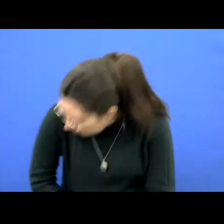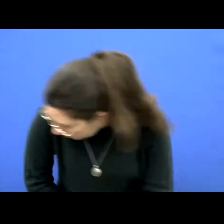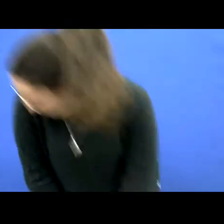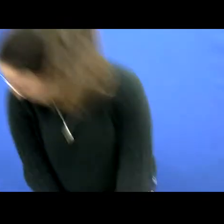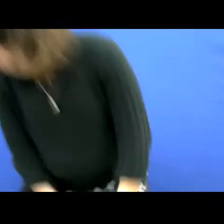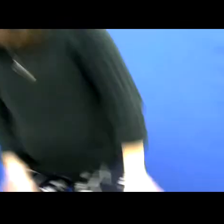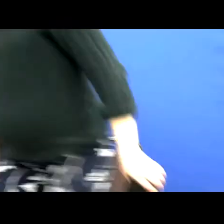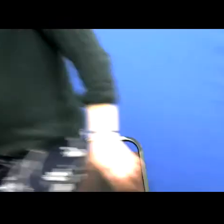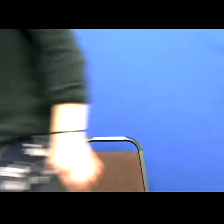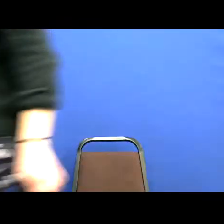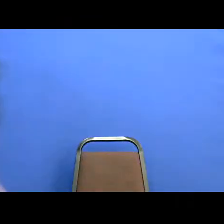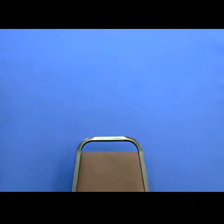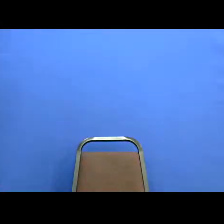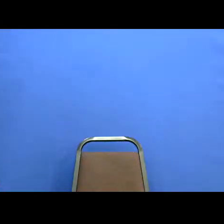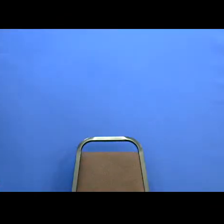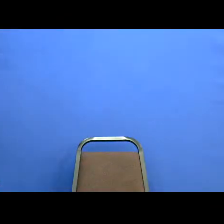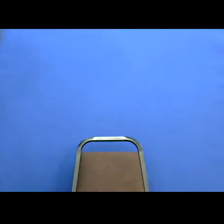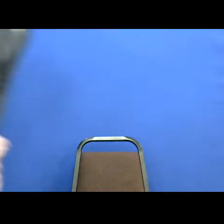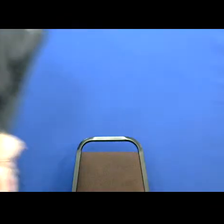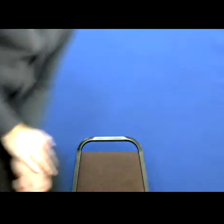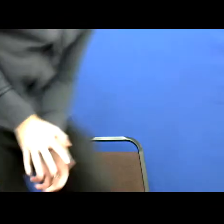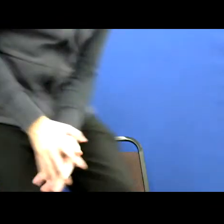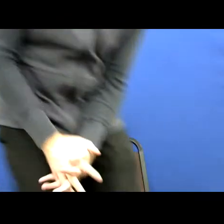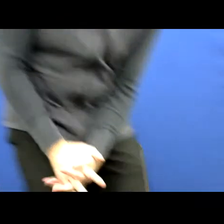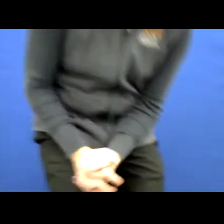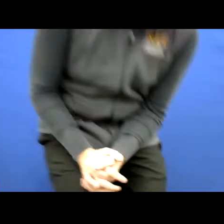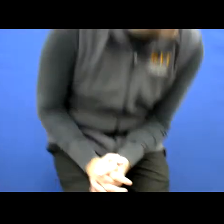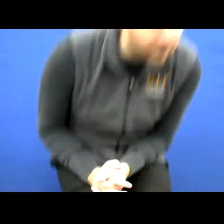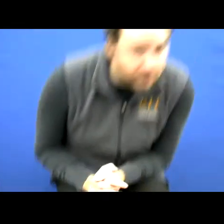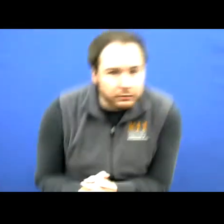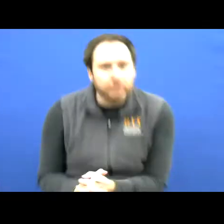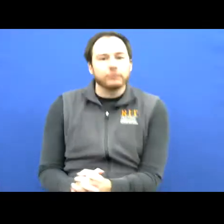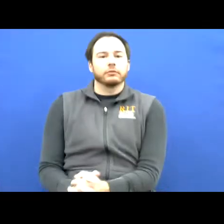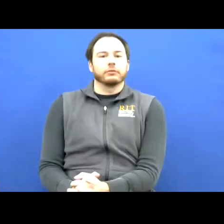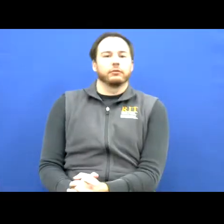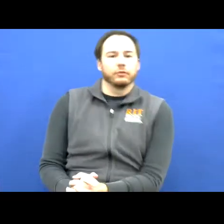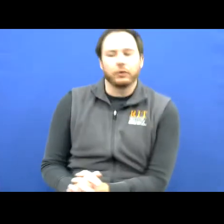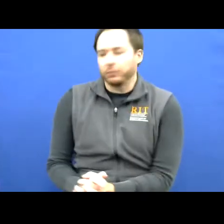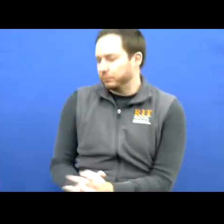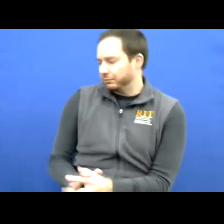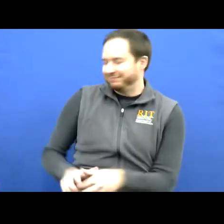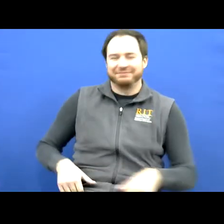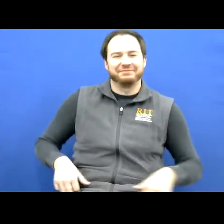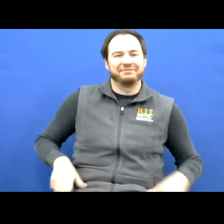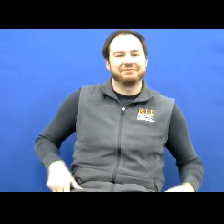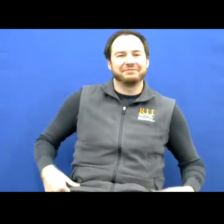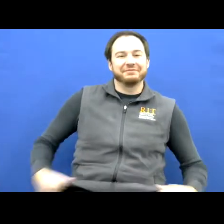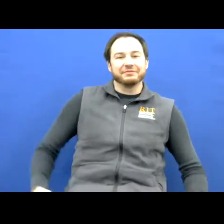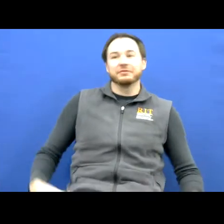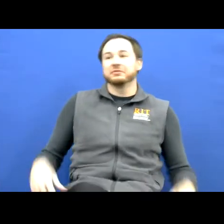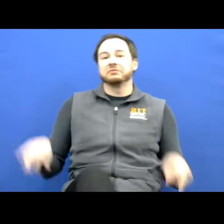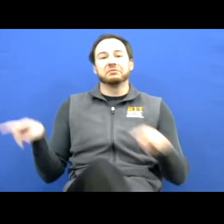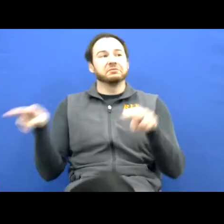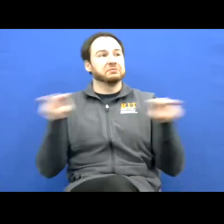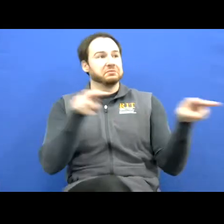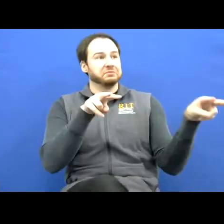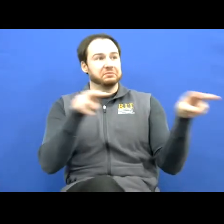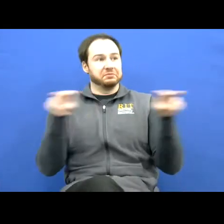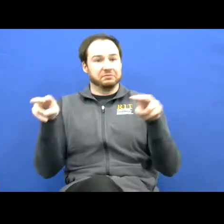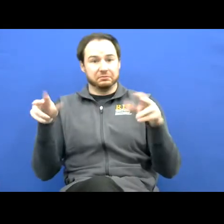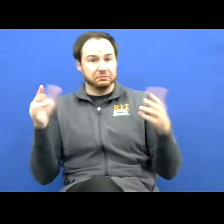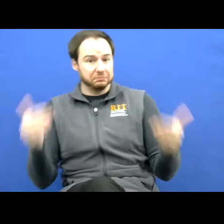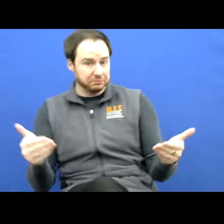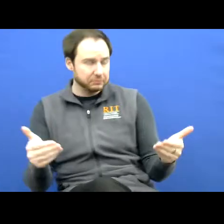All right, so, based on head nods and further comments, that sounds like what we'll do